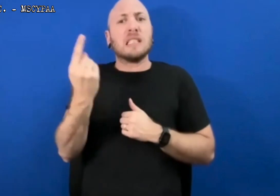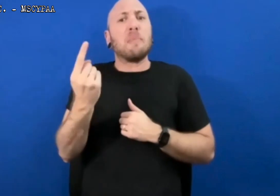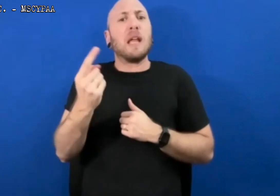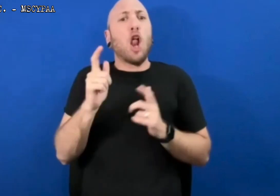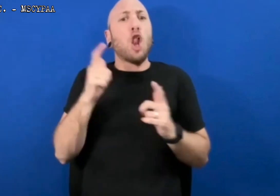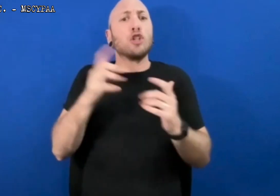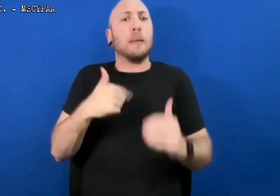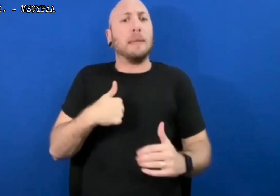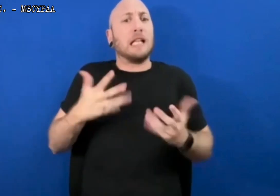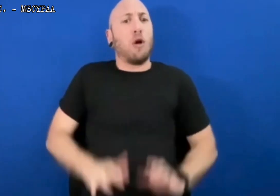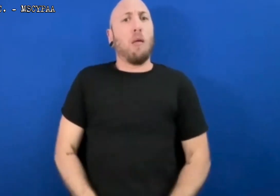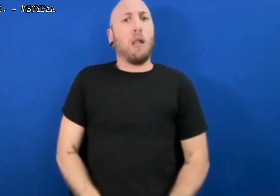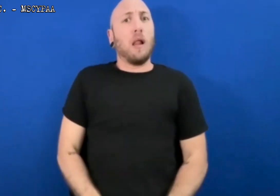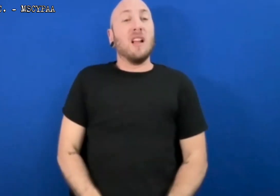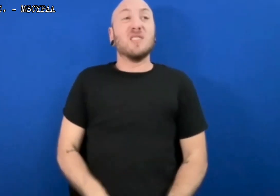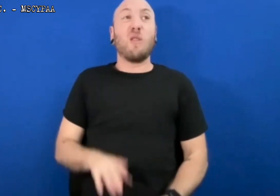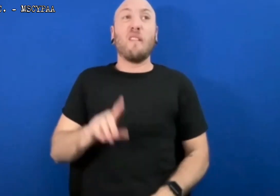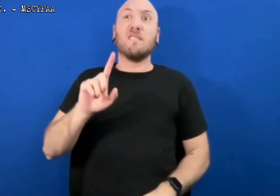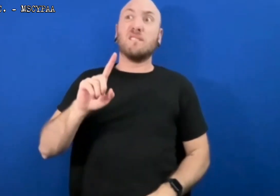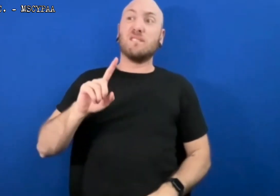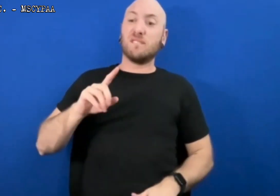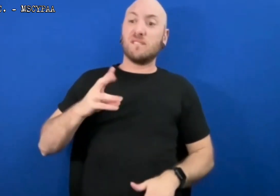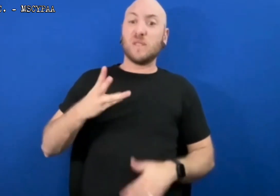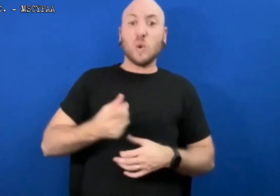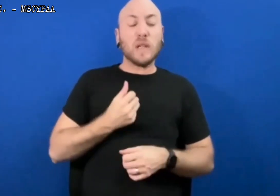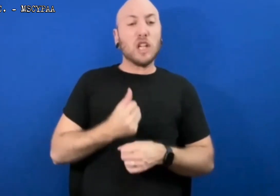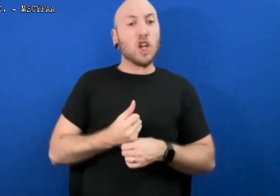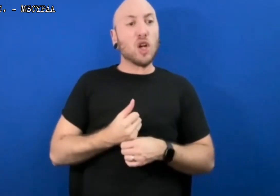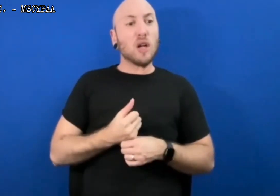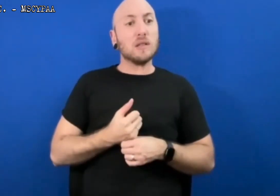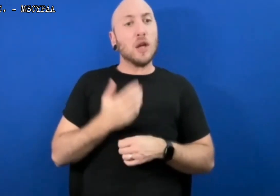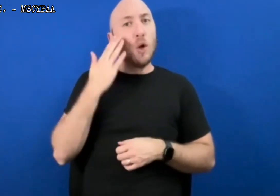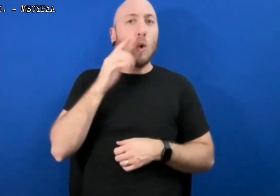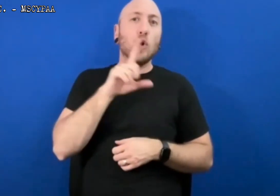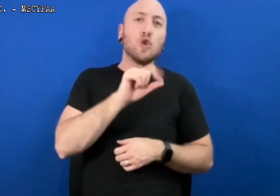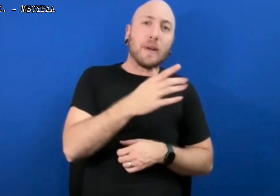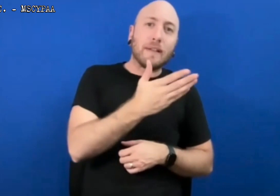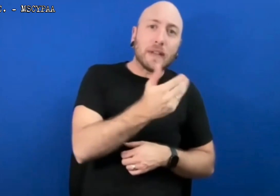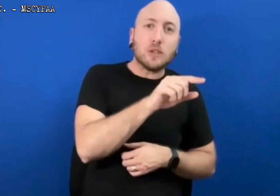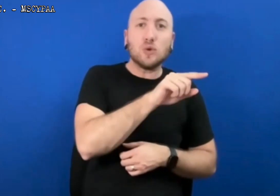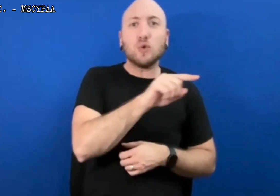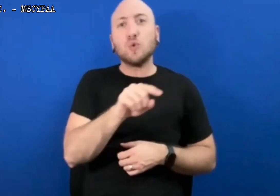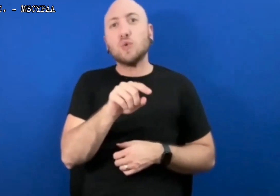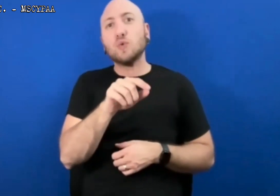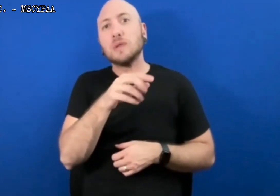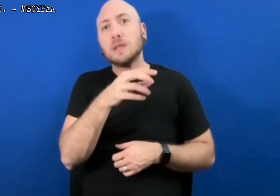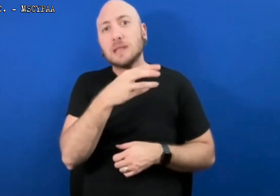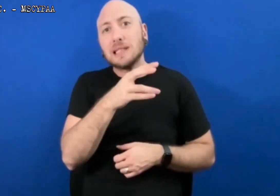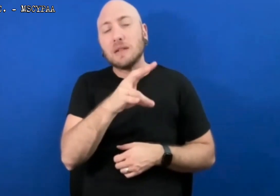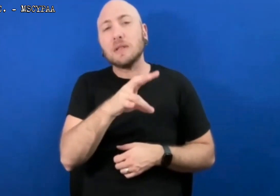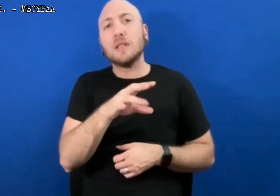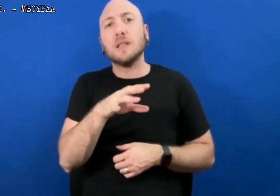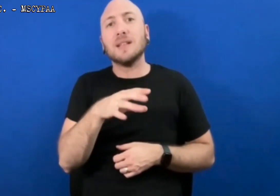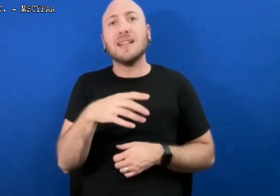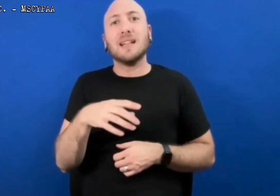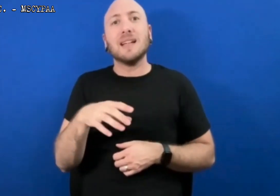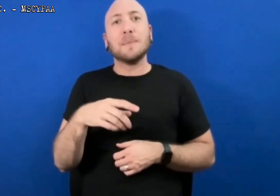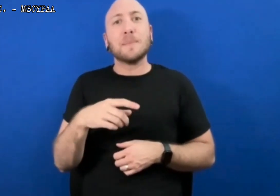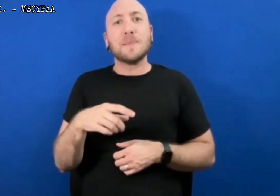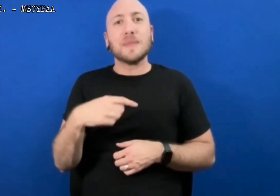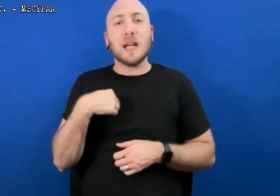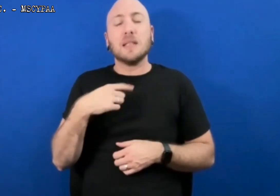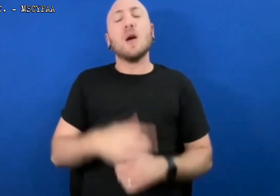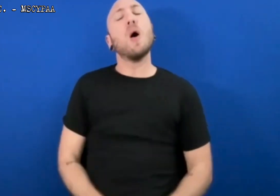for the first couple of years of that, like, time where I was trying to be sober, I would say, oh, I'm trying to pray. And people will be like, trying to pray is